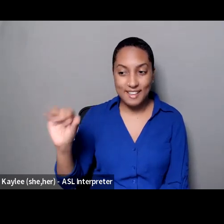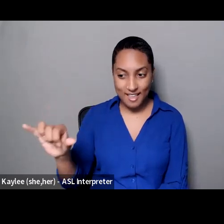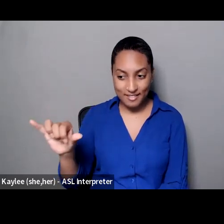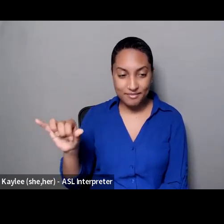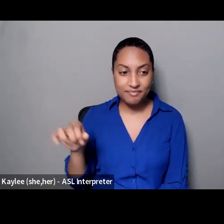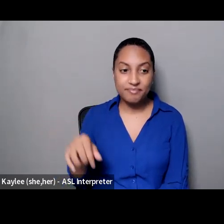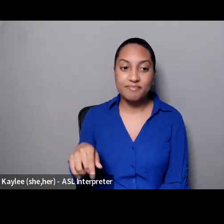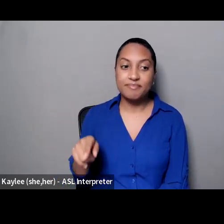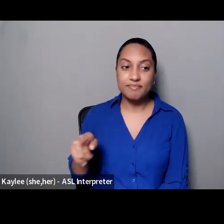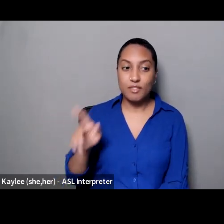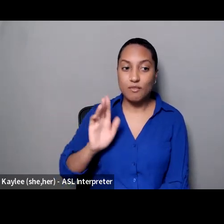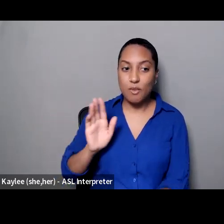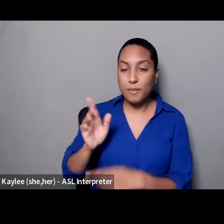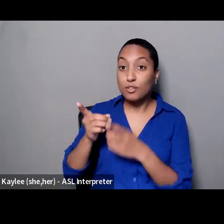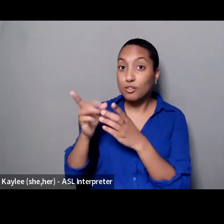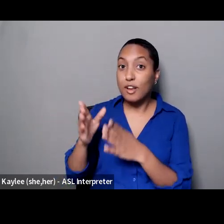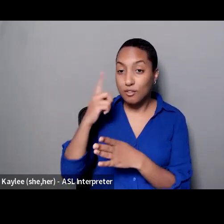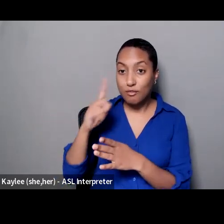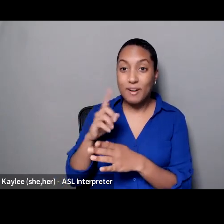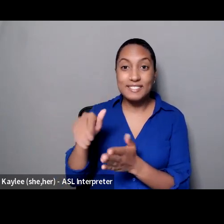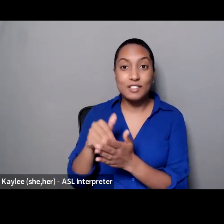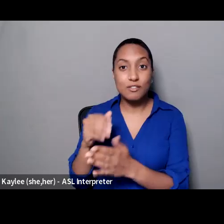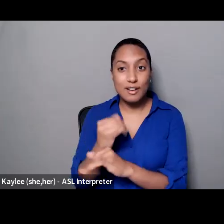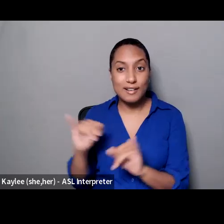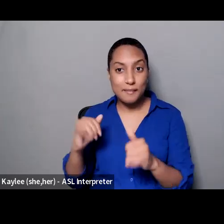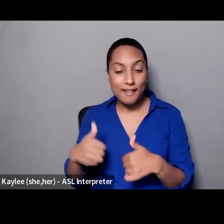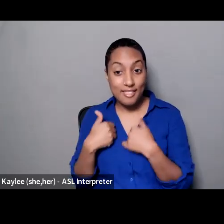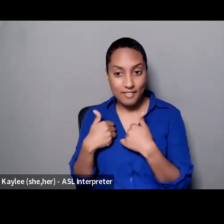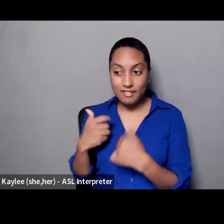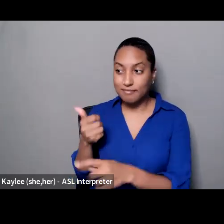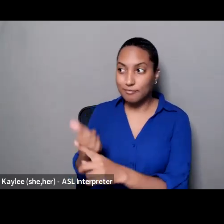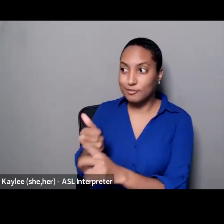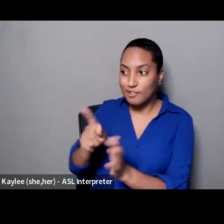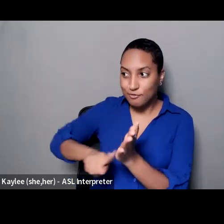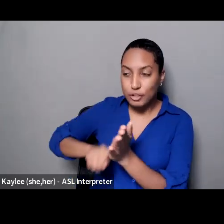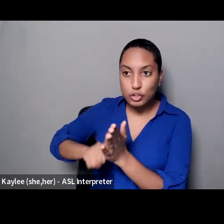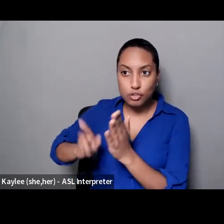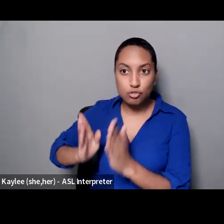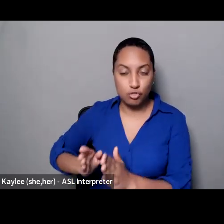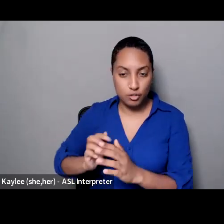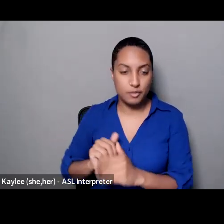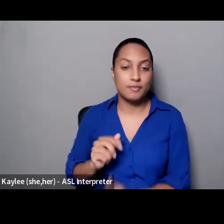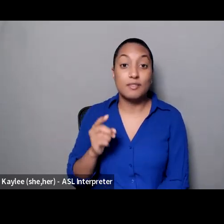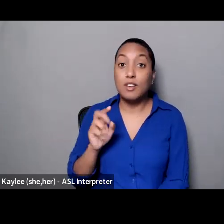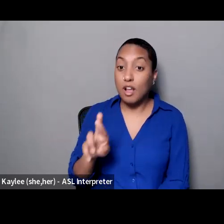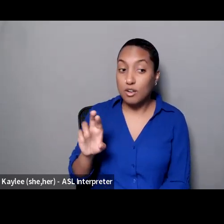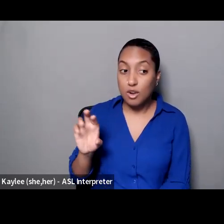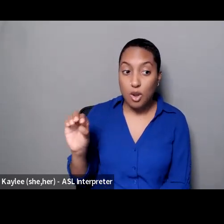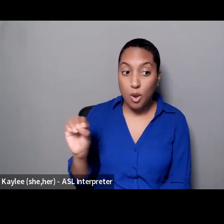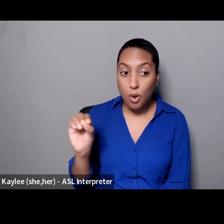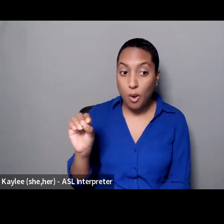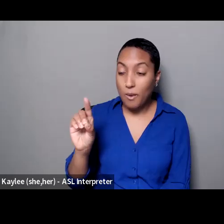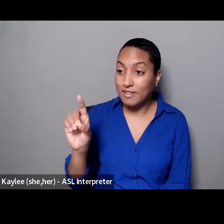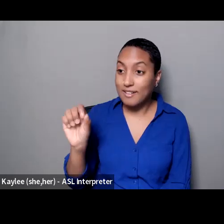Living and a researcher. And Dr. O'Day will begin